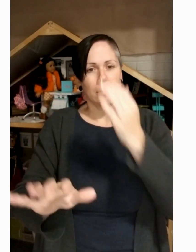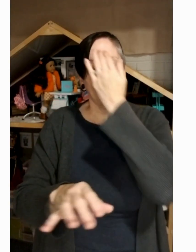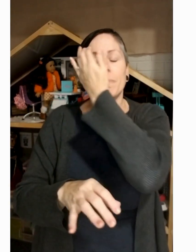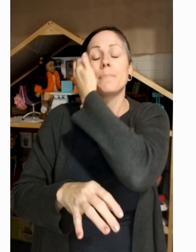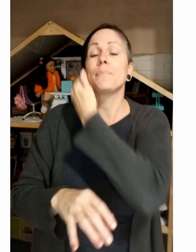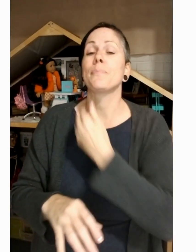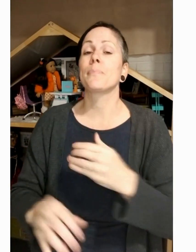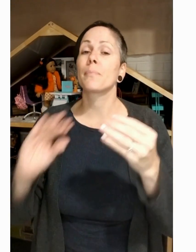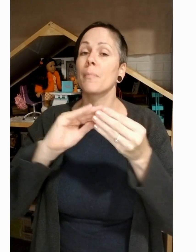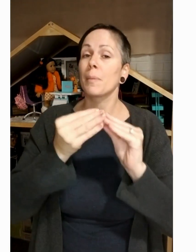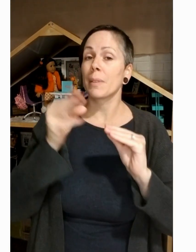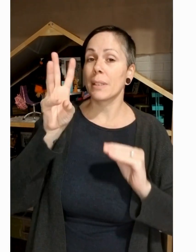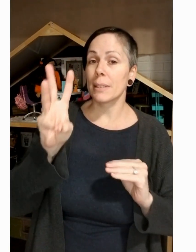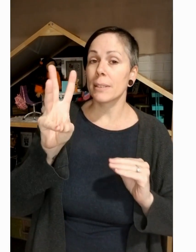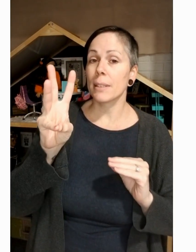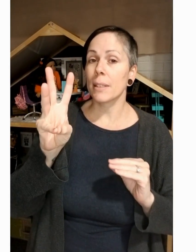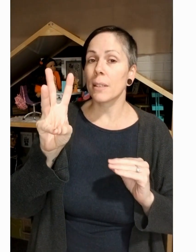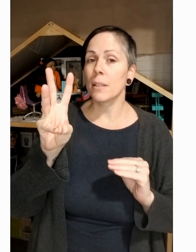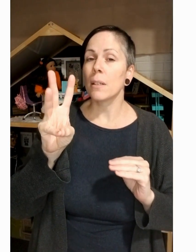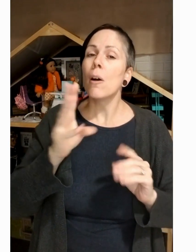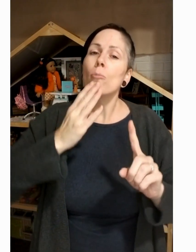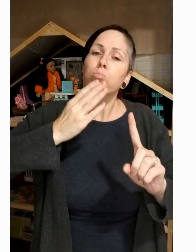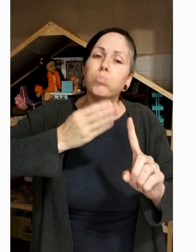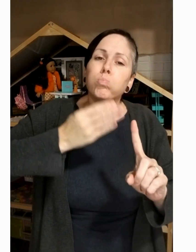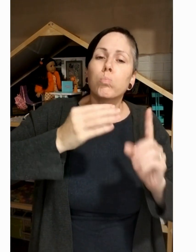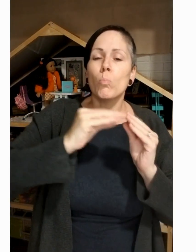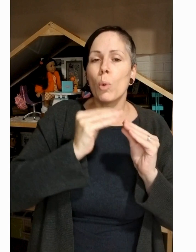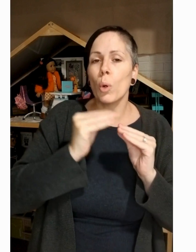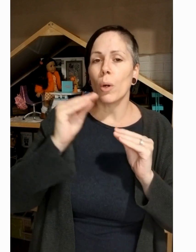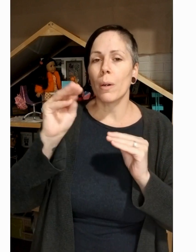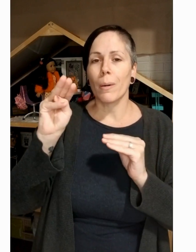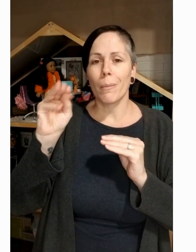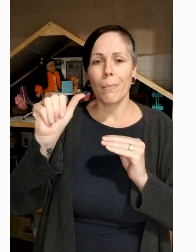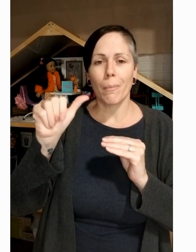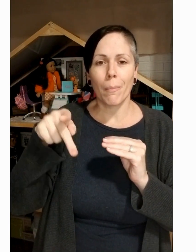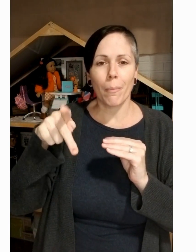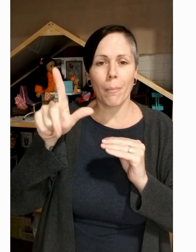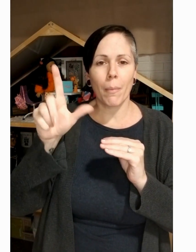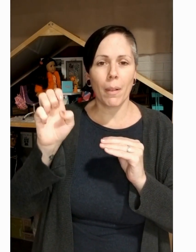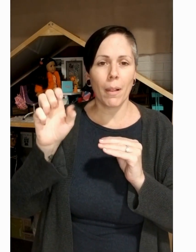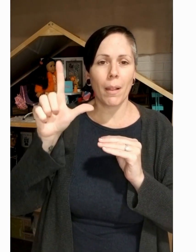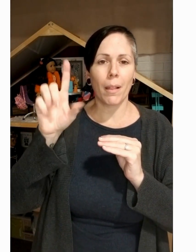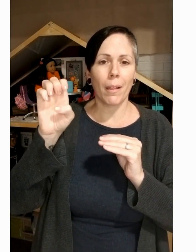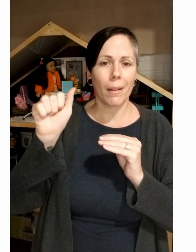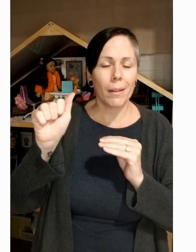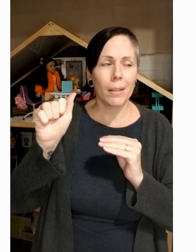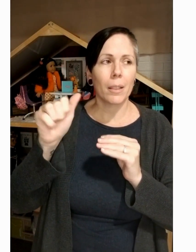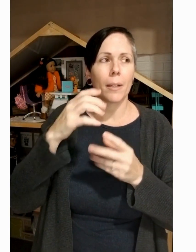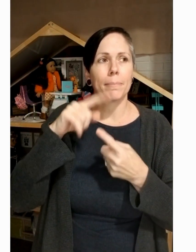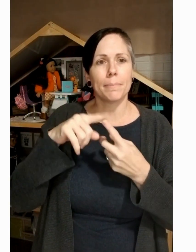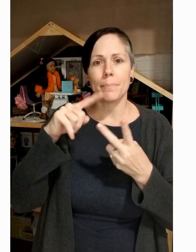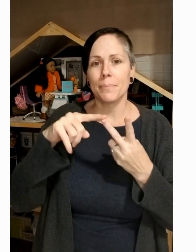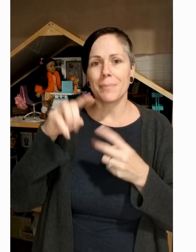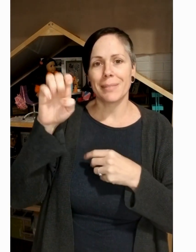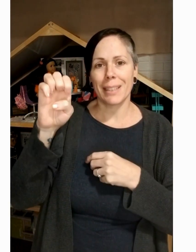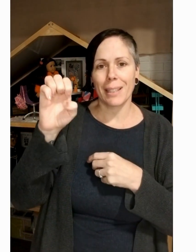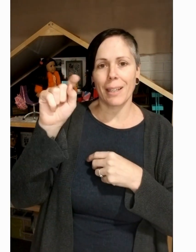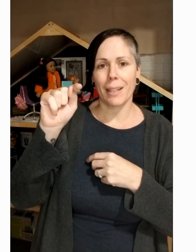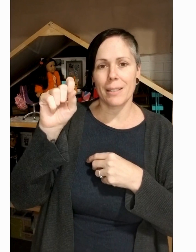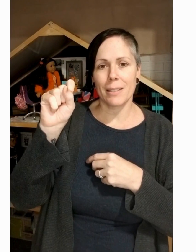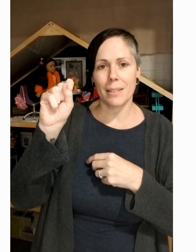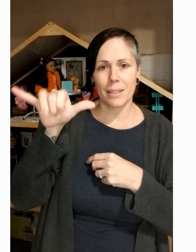buy more clothes from Maple Lee and Etsy. It was not by any means like a boycott American Girl, but